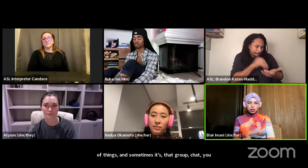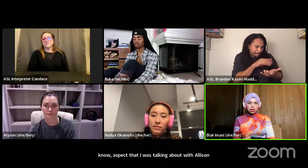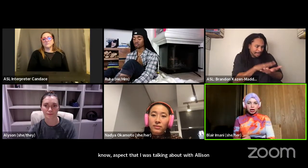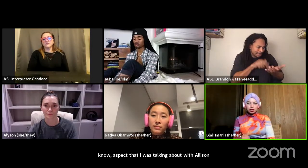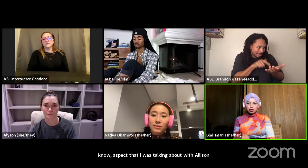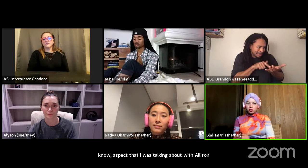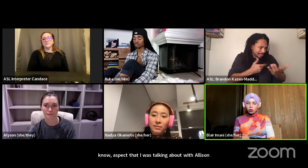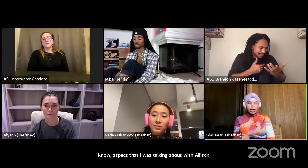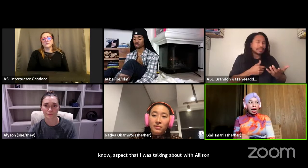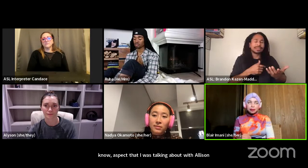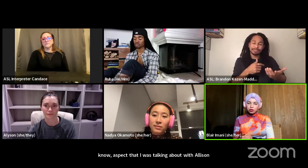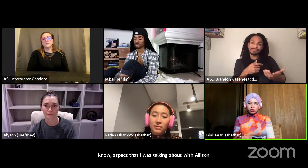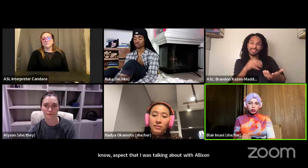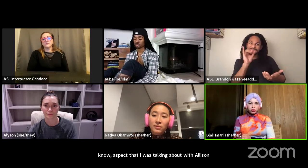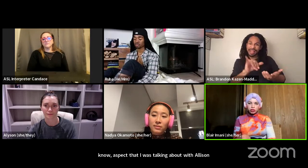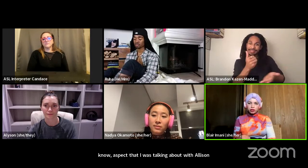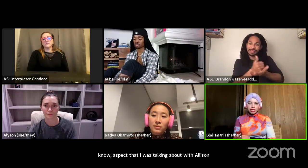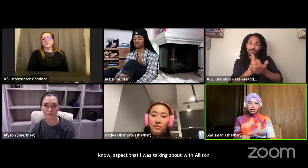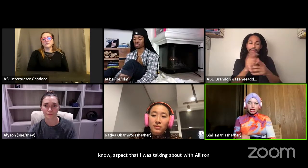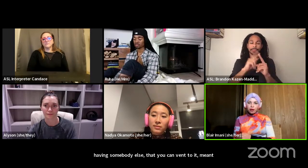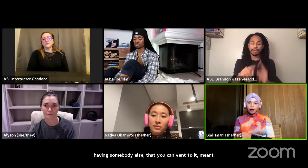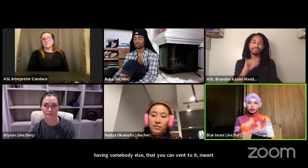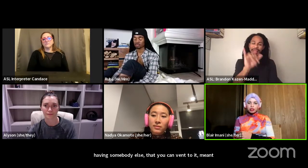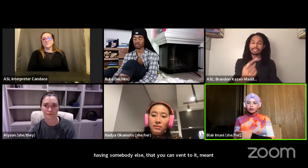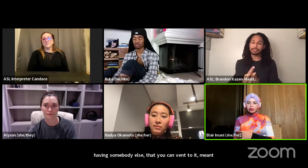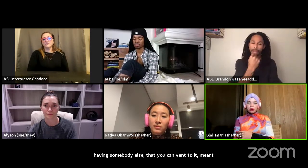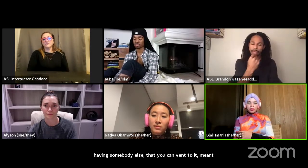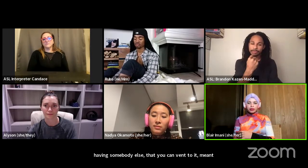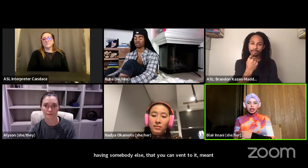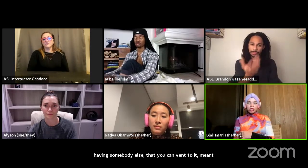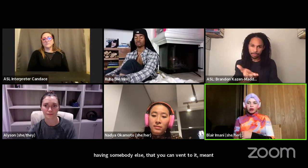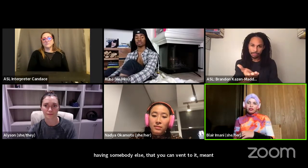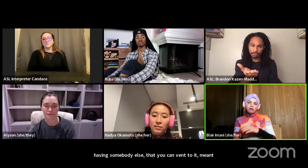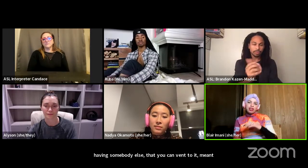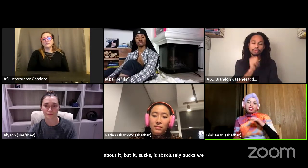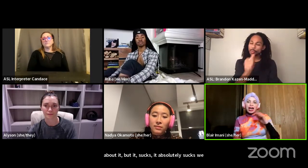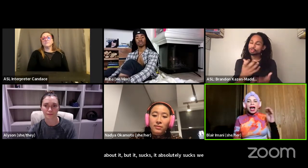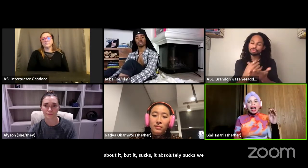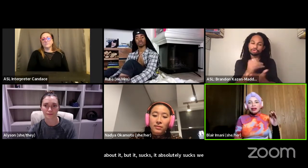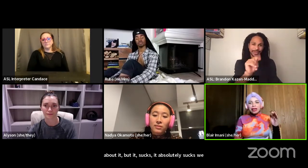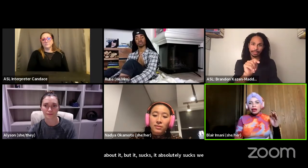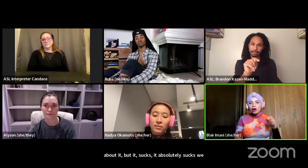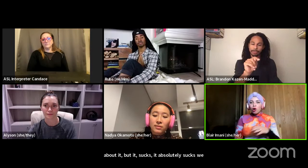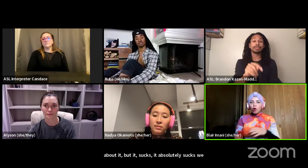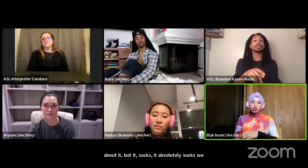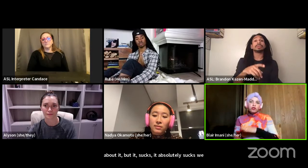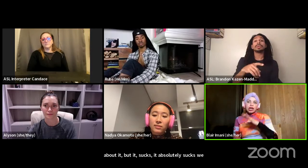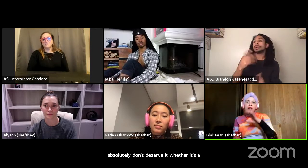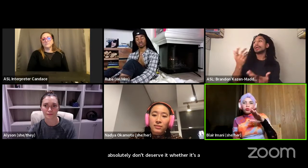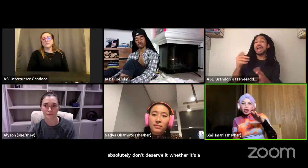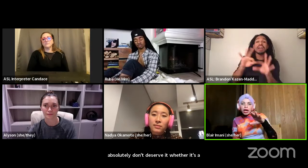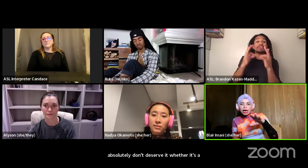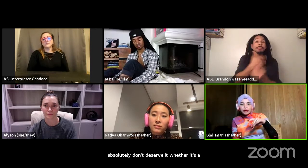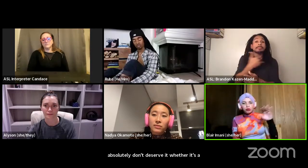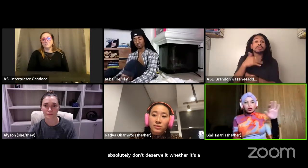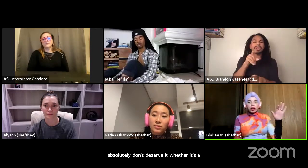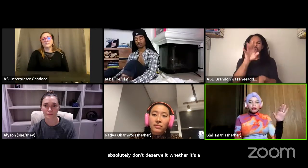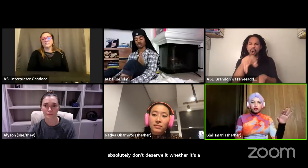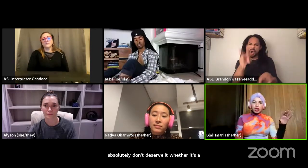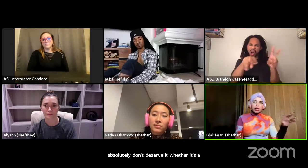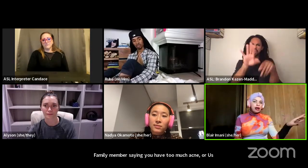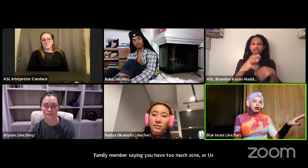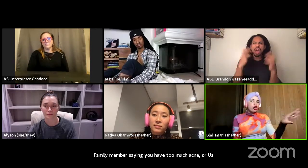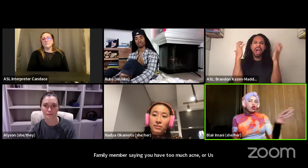It absolutely sucks. We absolutely don't deserve it. Whether it's a family member saying you have too much acne, or you gained weight,